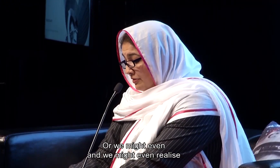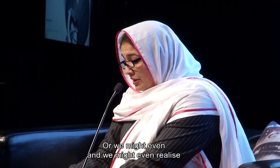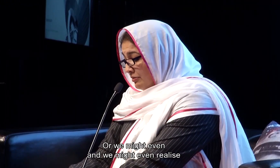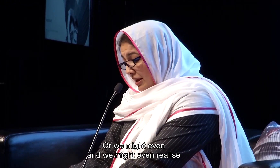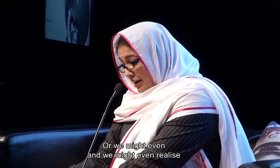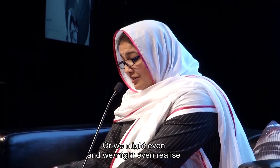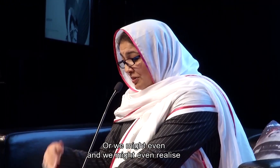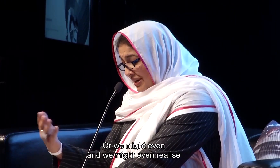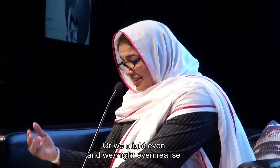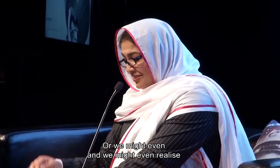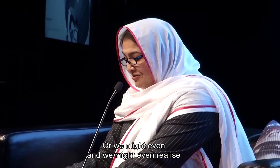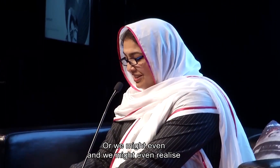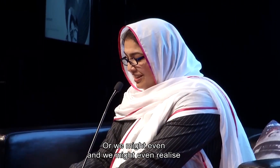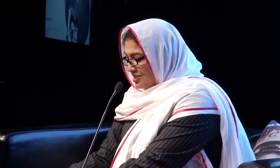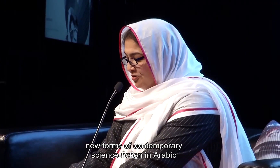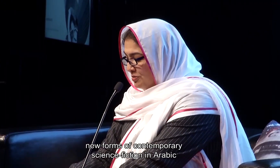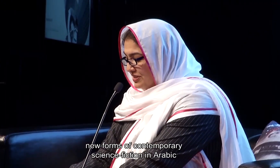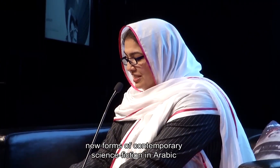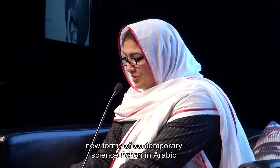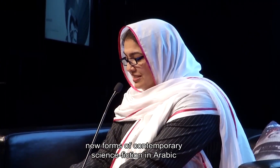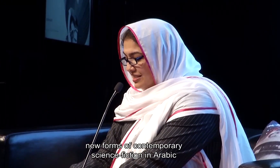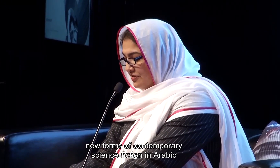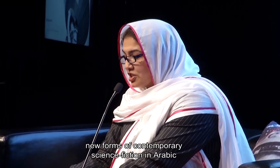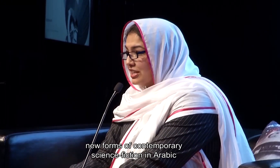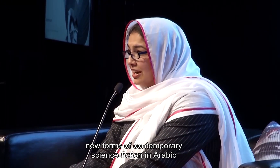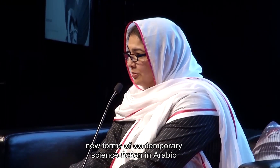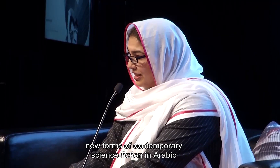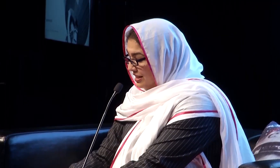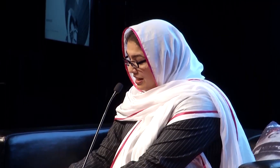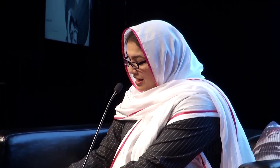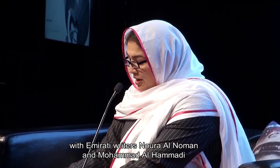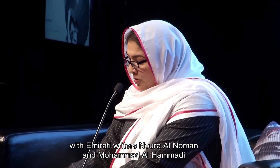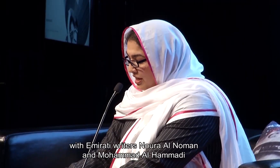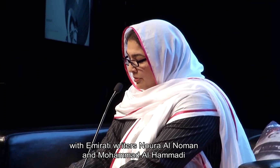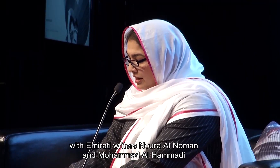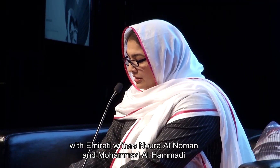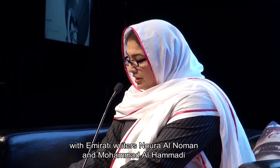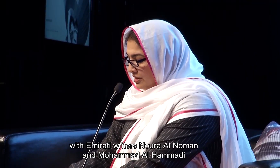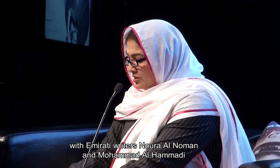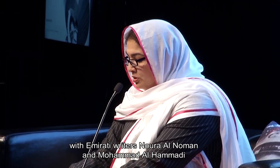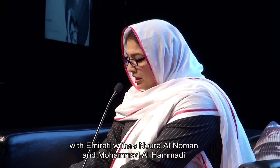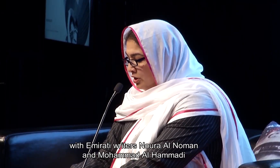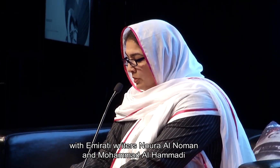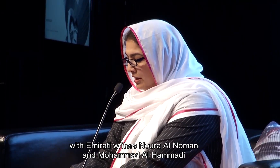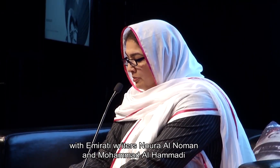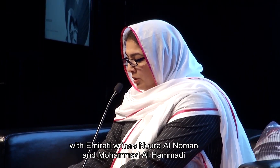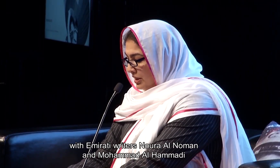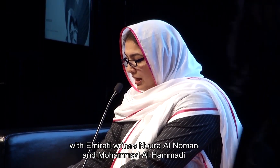even realize new forms of contemporary science fiction in Arabic with Emirati writers Noura Al-Noman and Mohammed